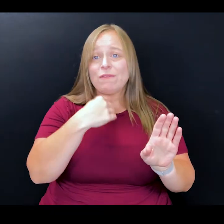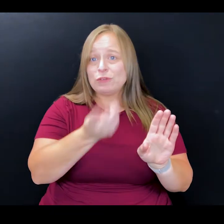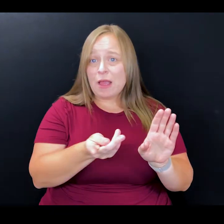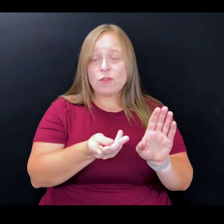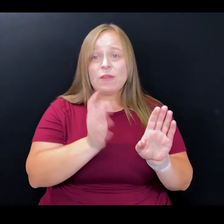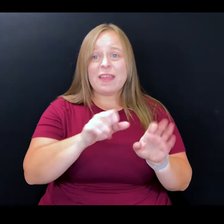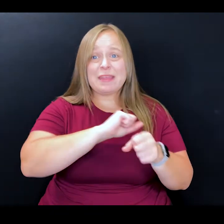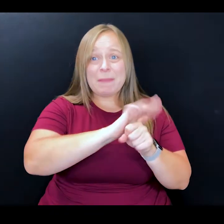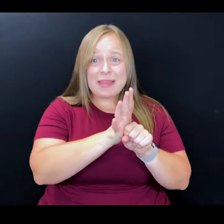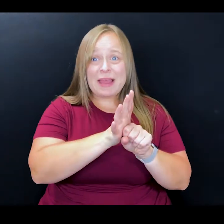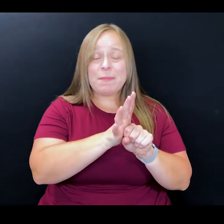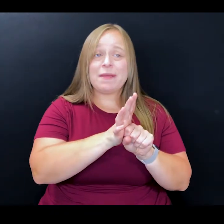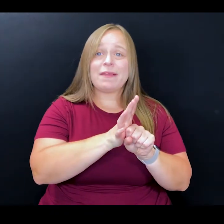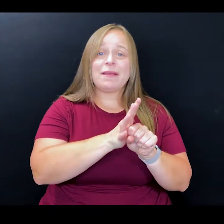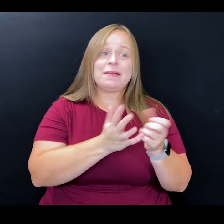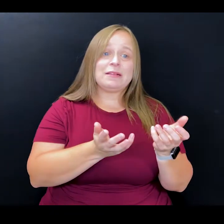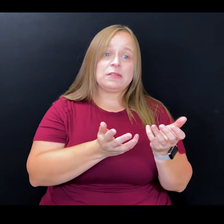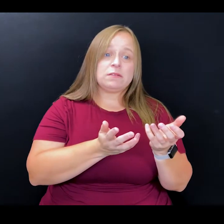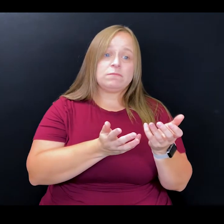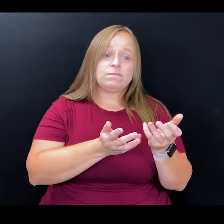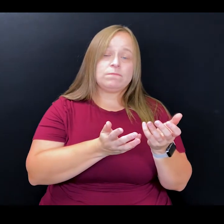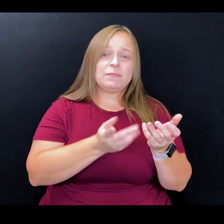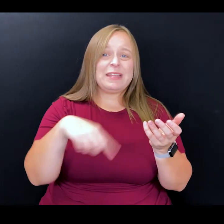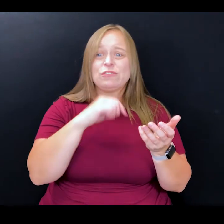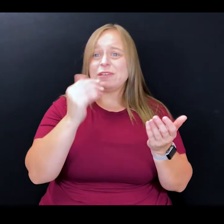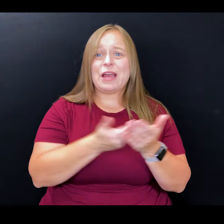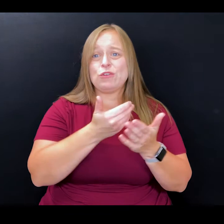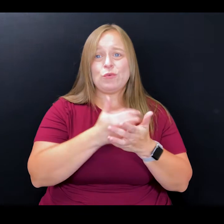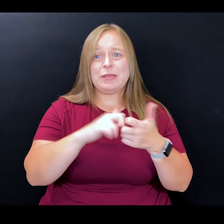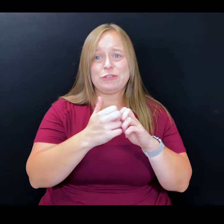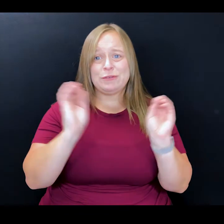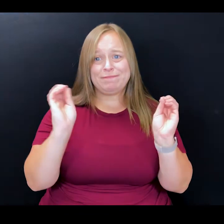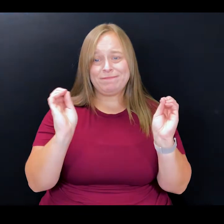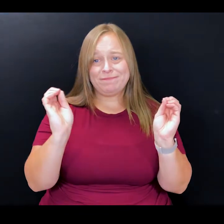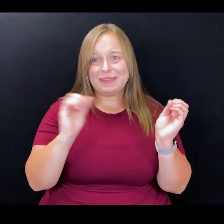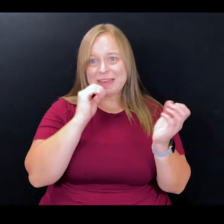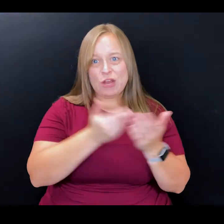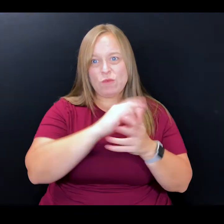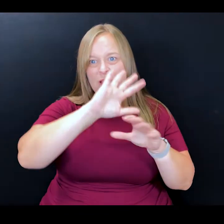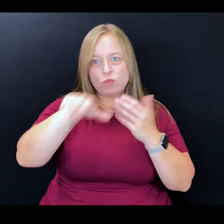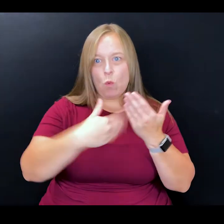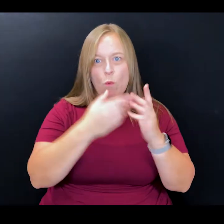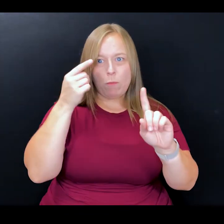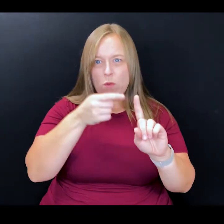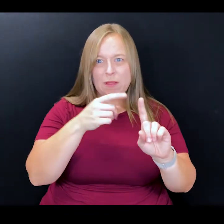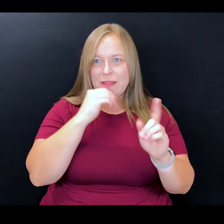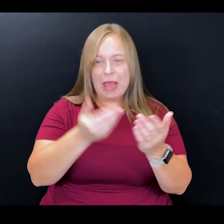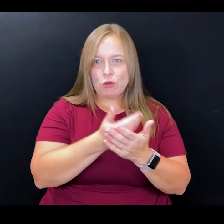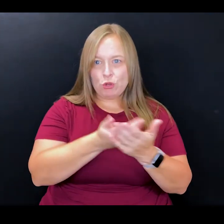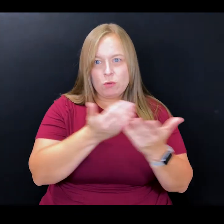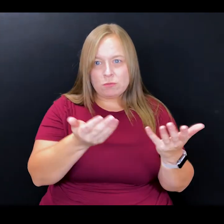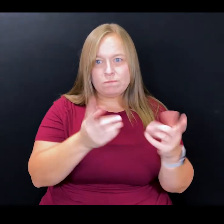have to tell you that the pandemic has, and these are not new issues. And that's the whole thing. These are not